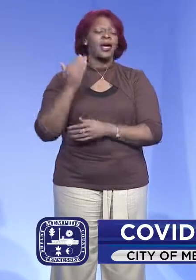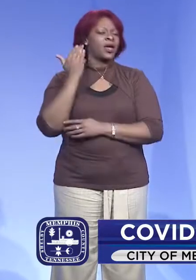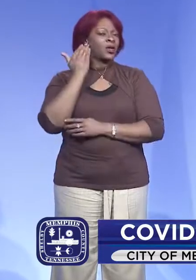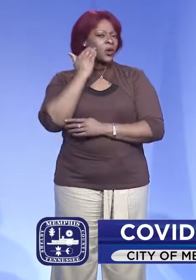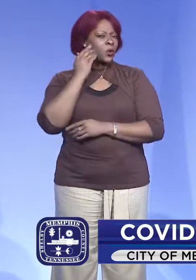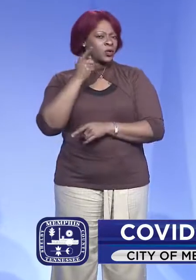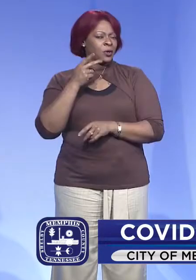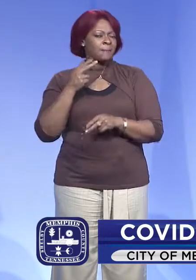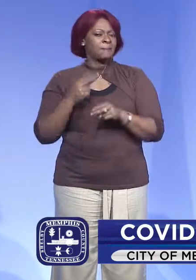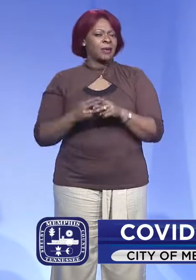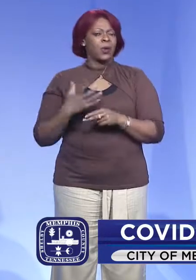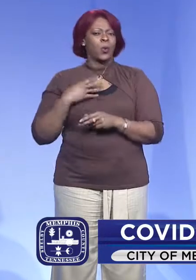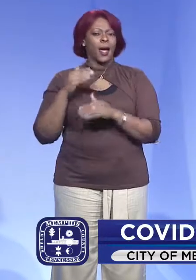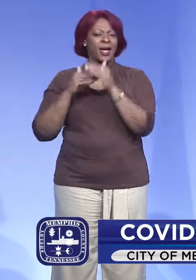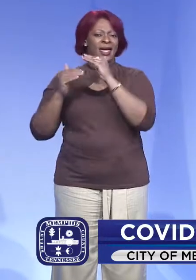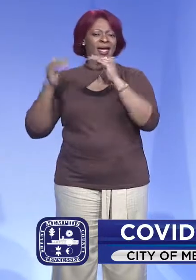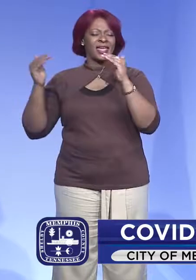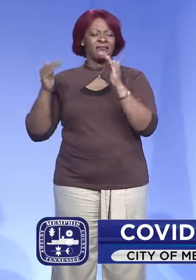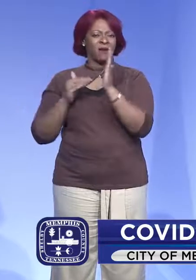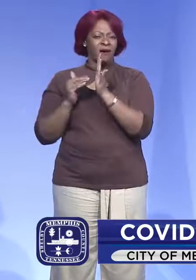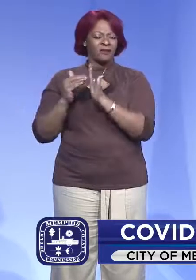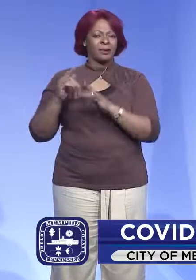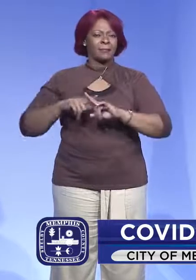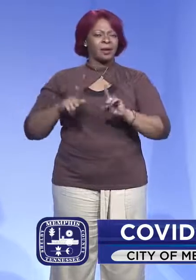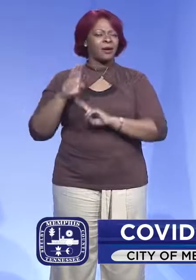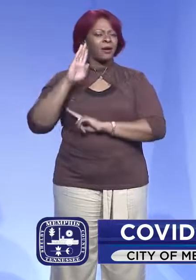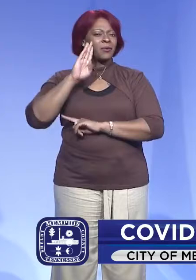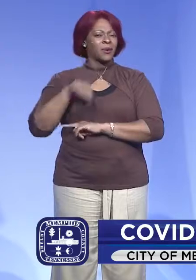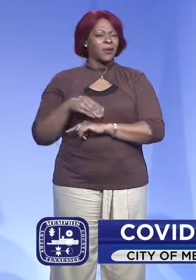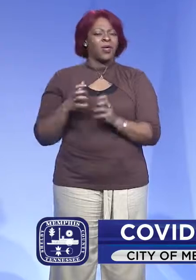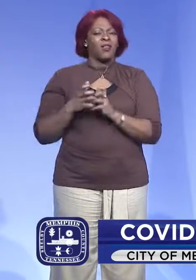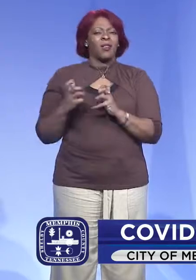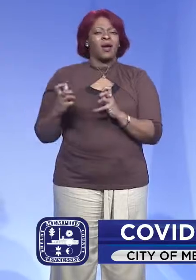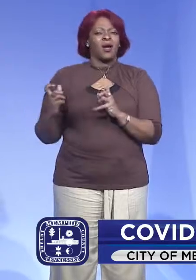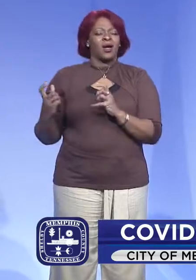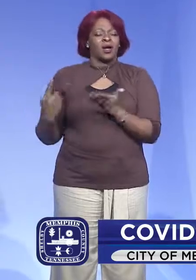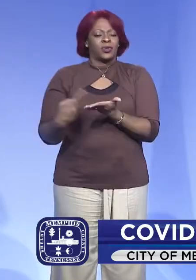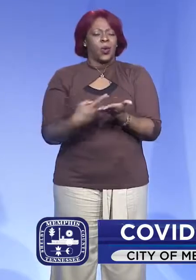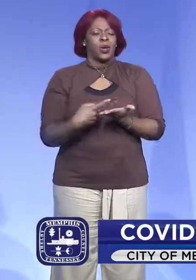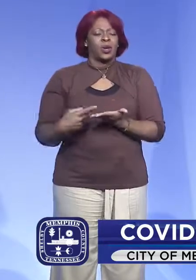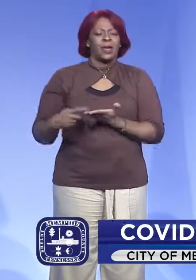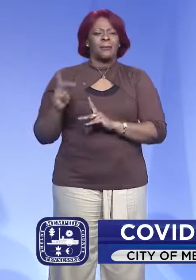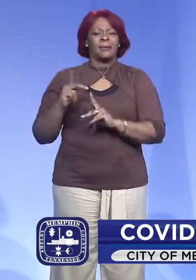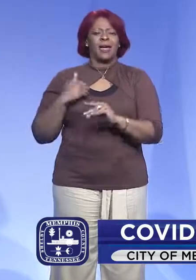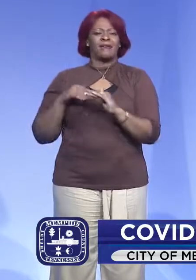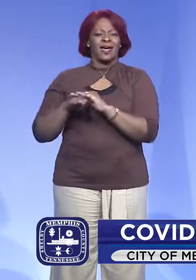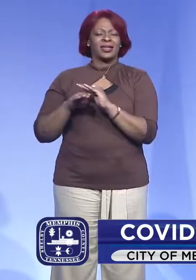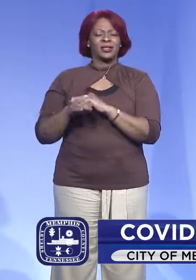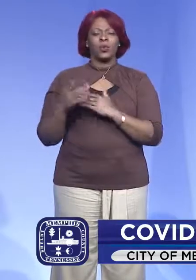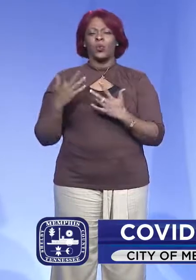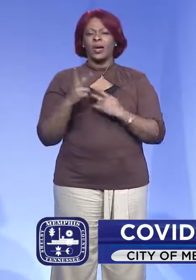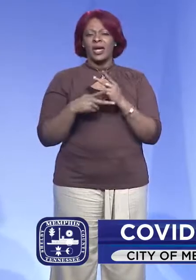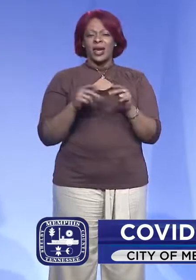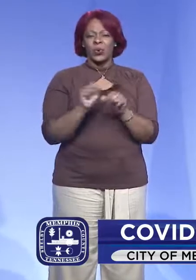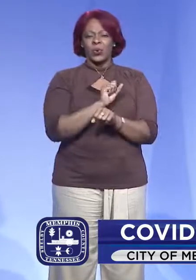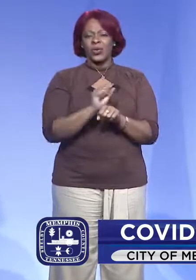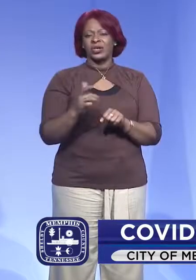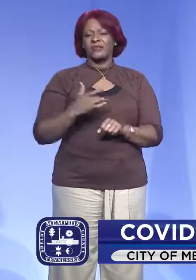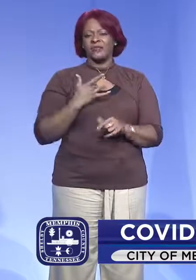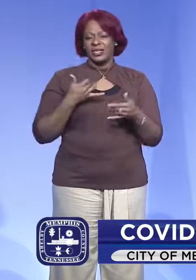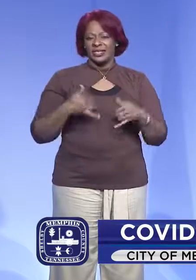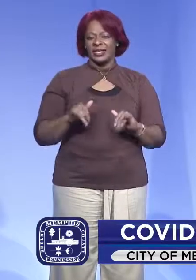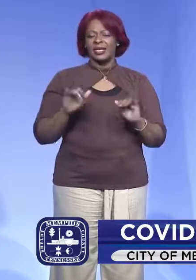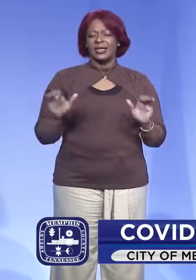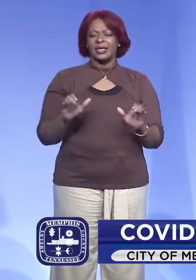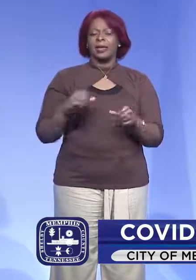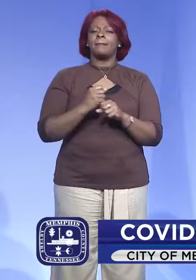mentioned Whitehaven often, but I know that there's a lot of talk about equitable access. You know, what kind of work do you feel like still needs to be done